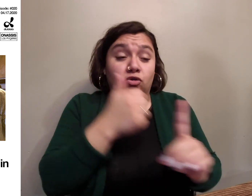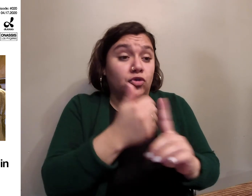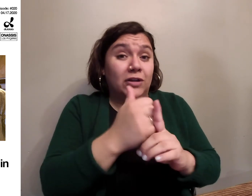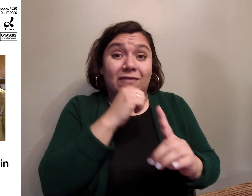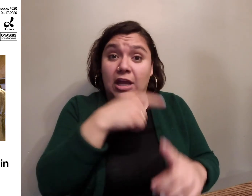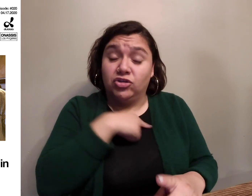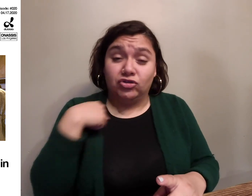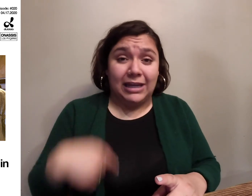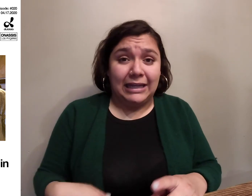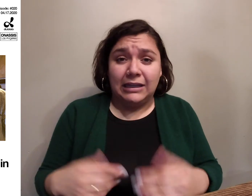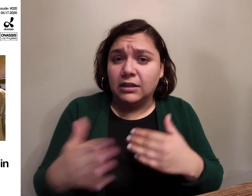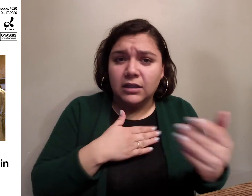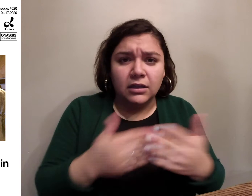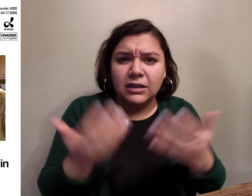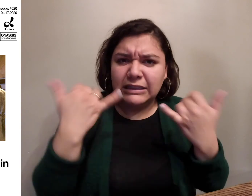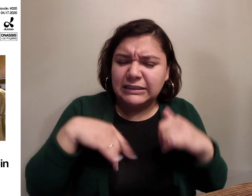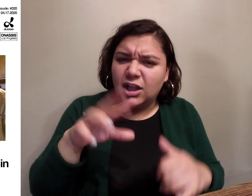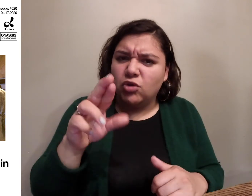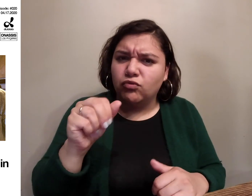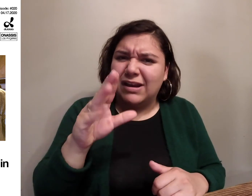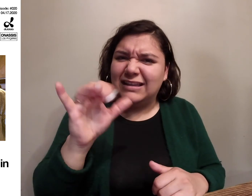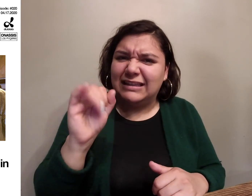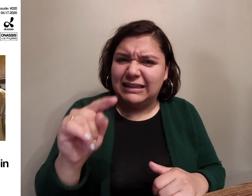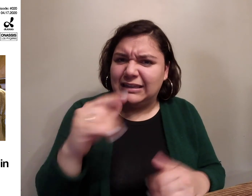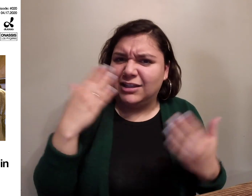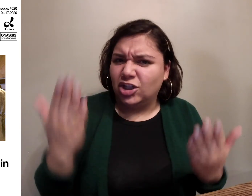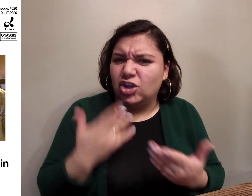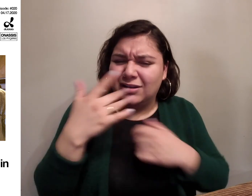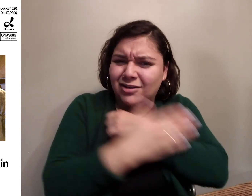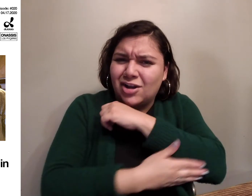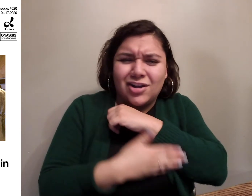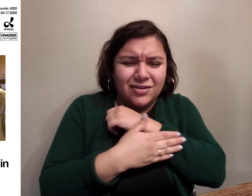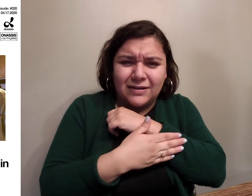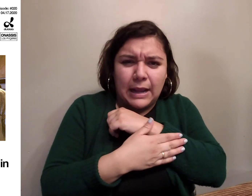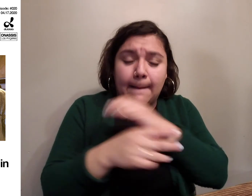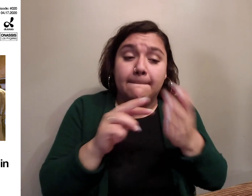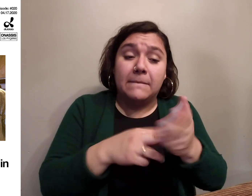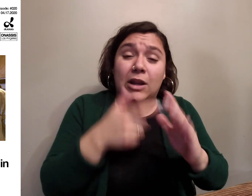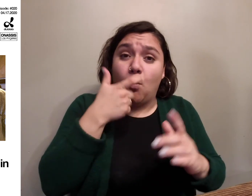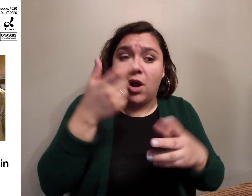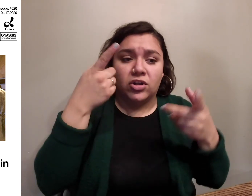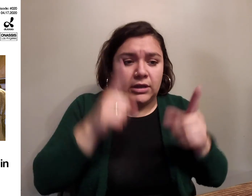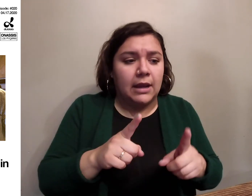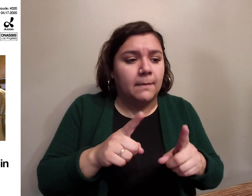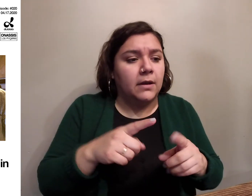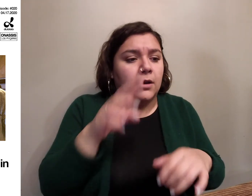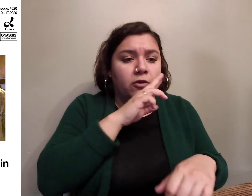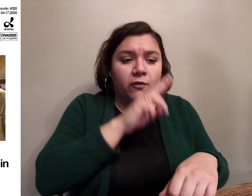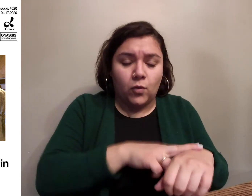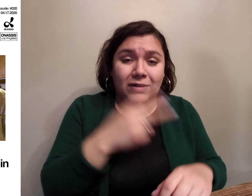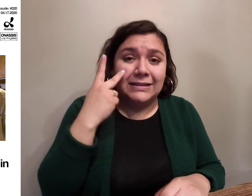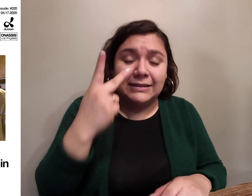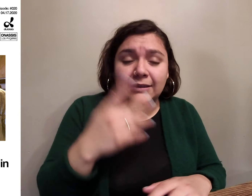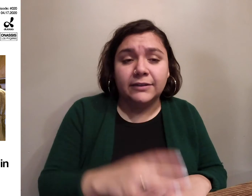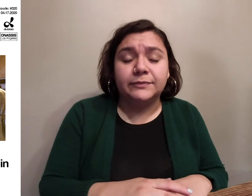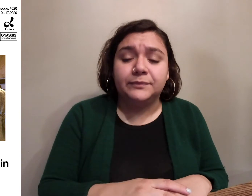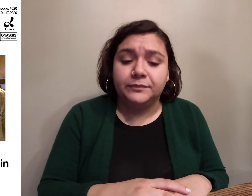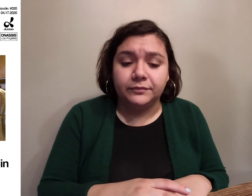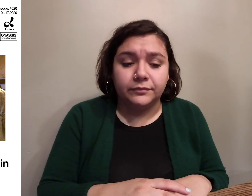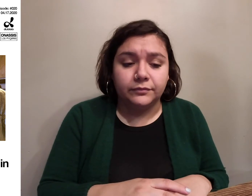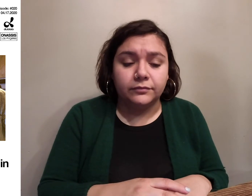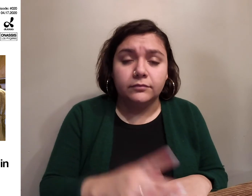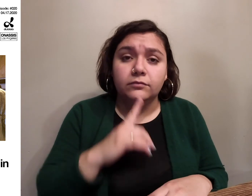you didn't bring this disease into this country. So watching that happen, and then, of course, seeing the incredible rise